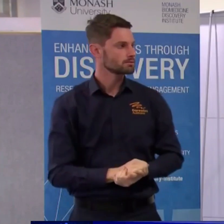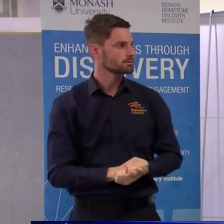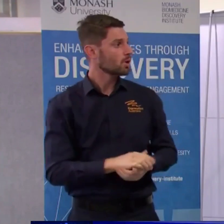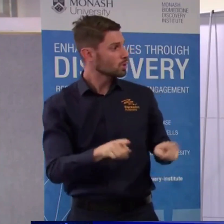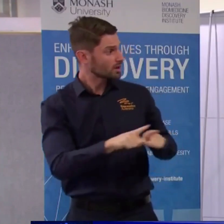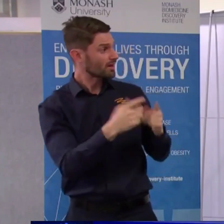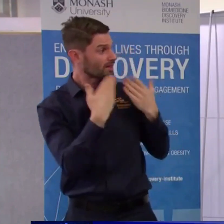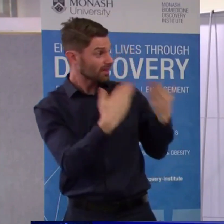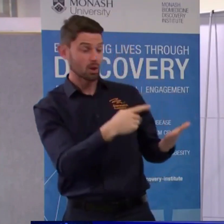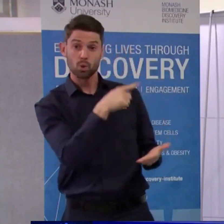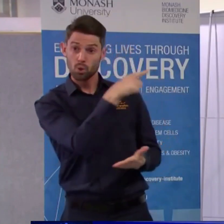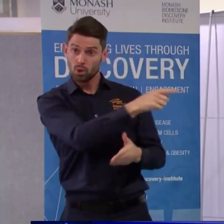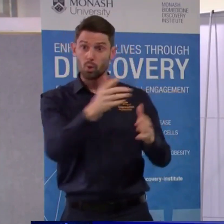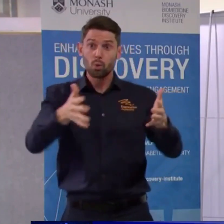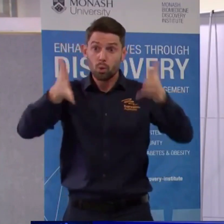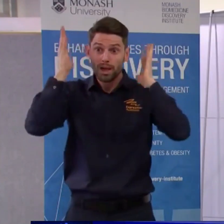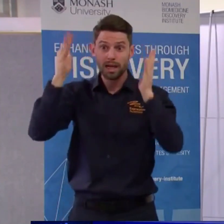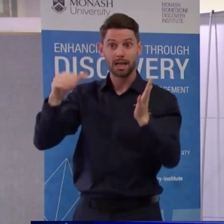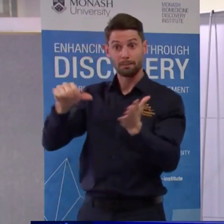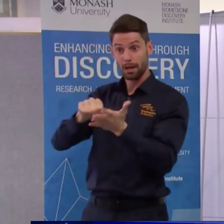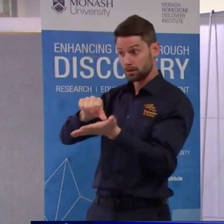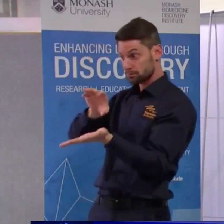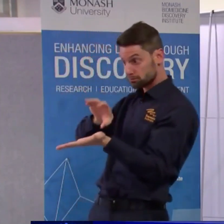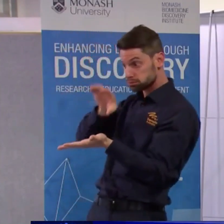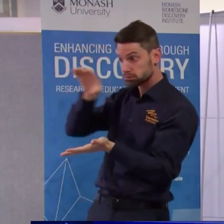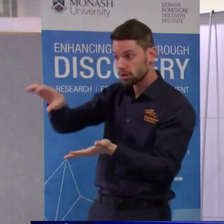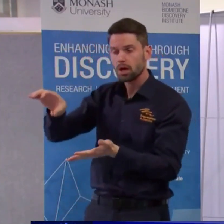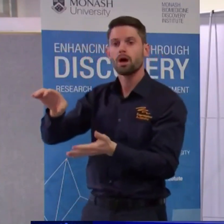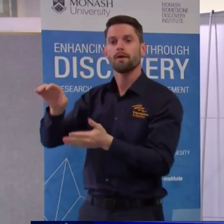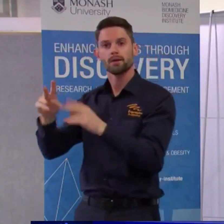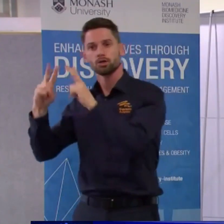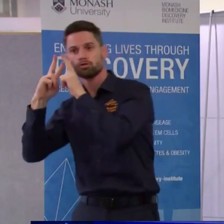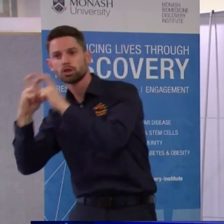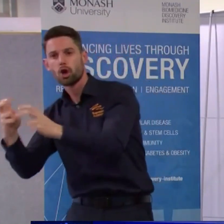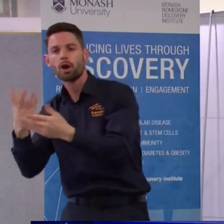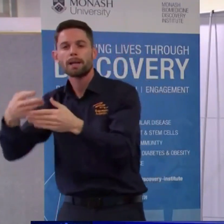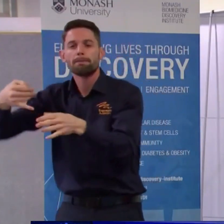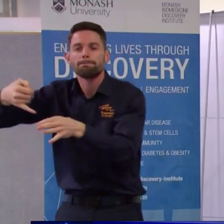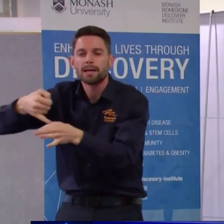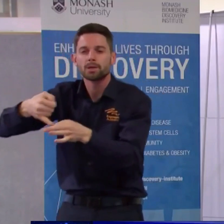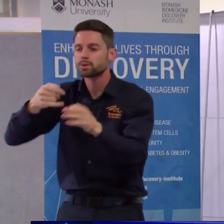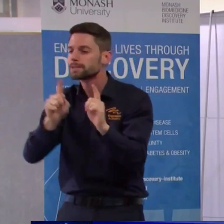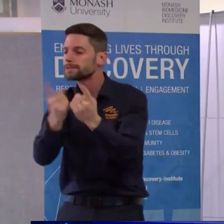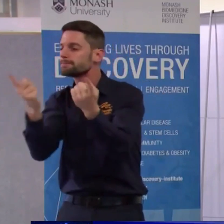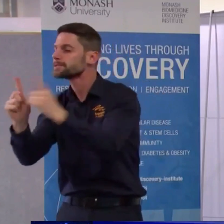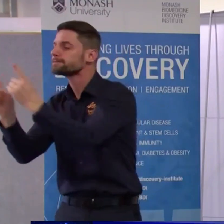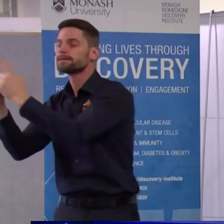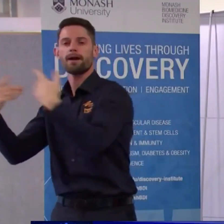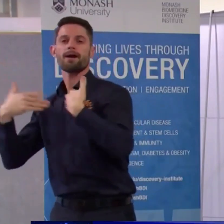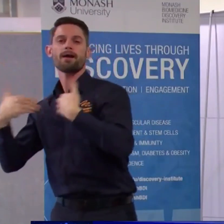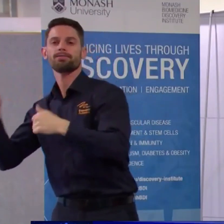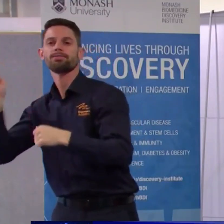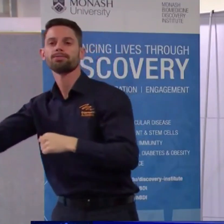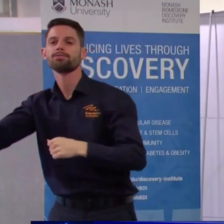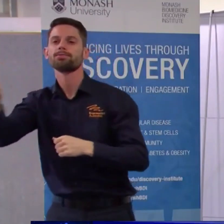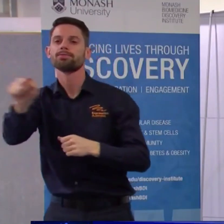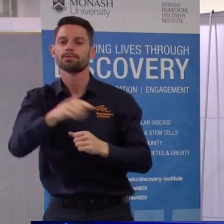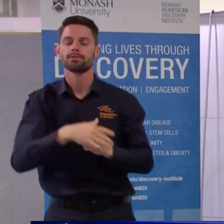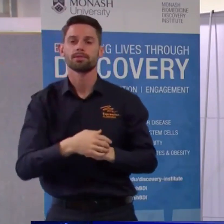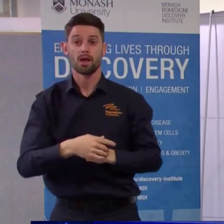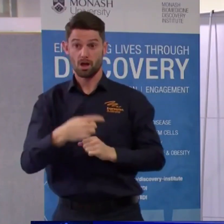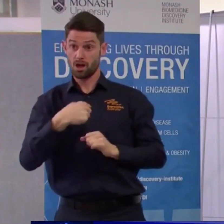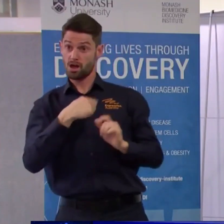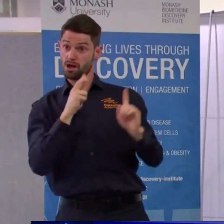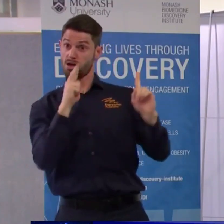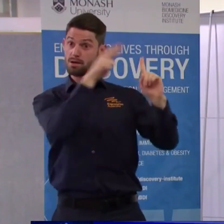of medical research it's a really important time for medical research obviously when I applied for this grant we